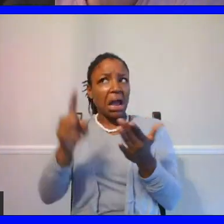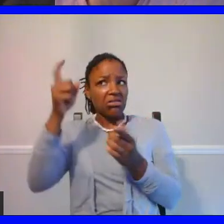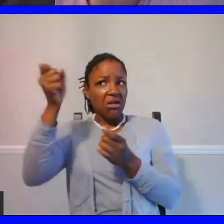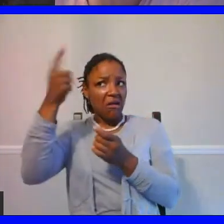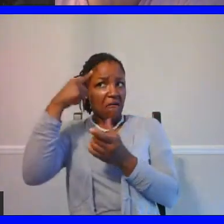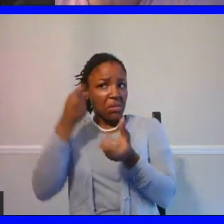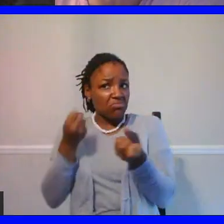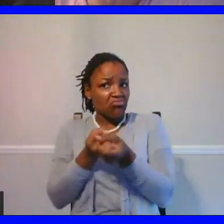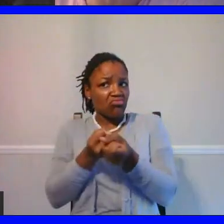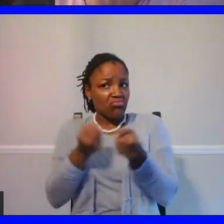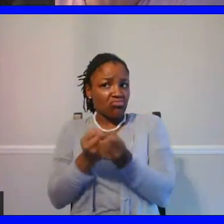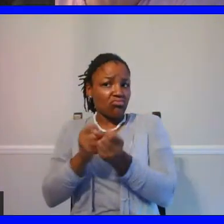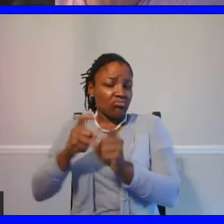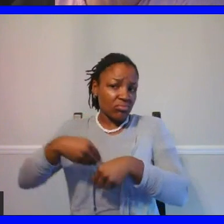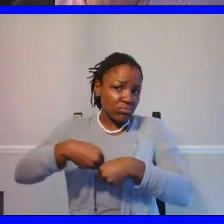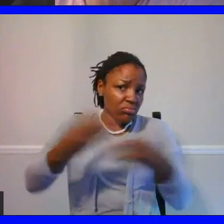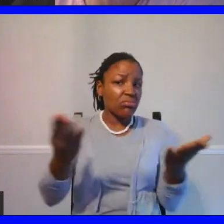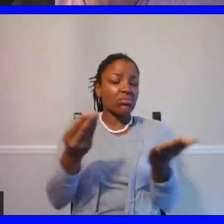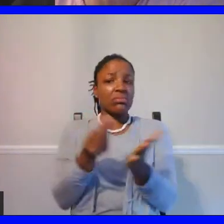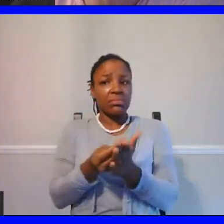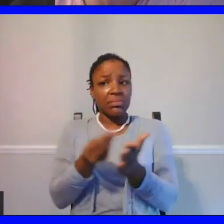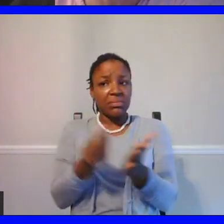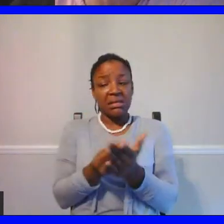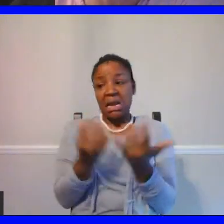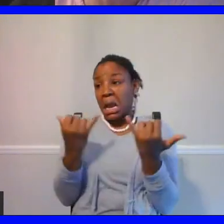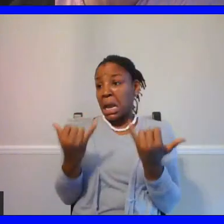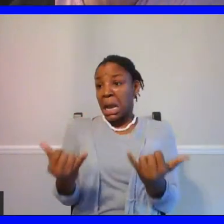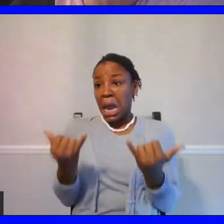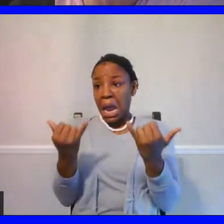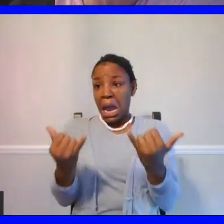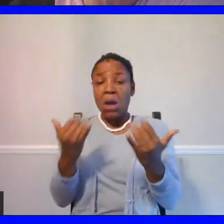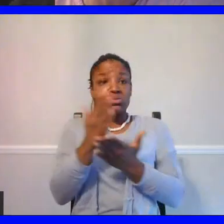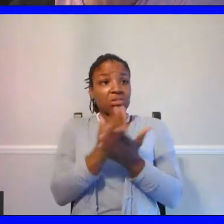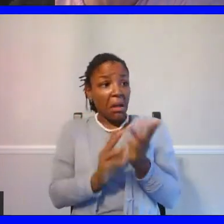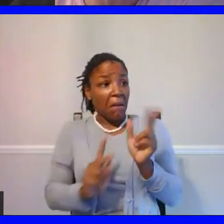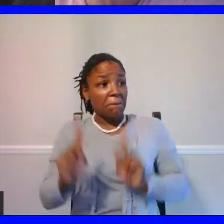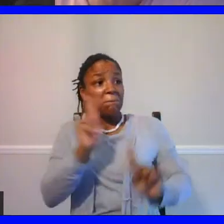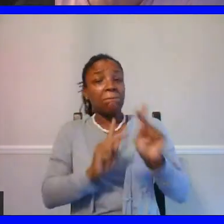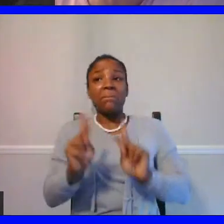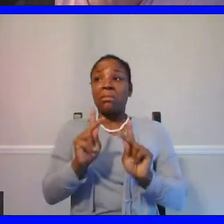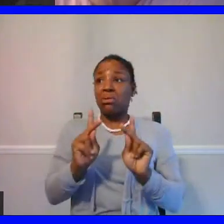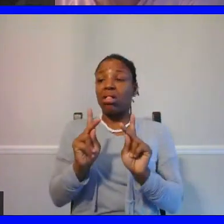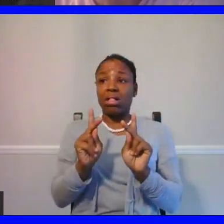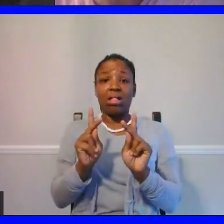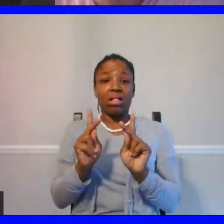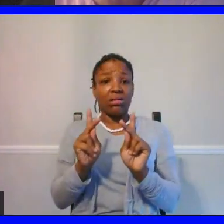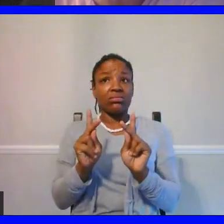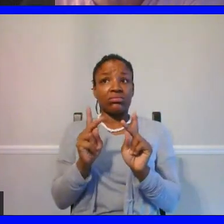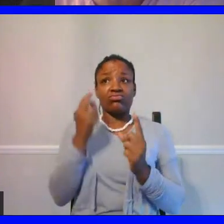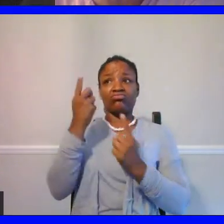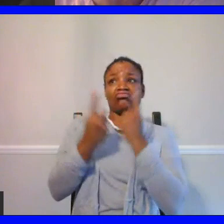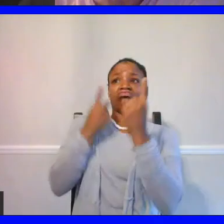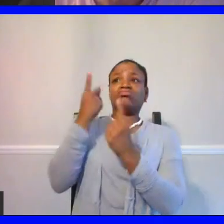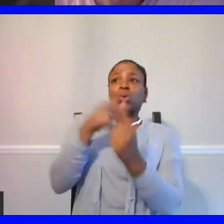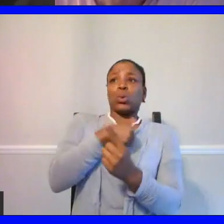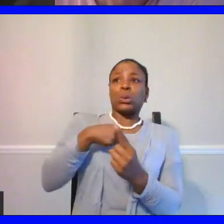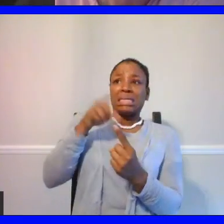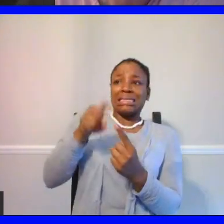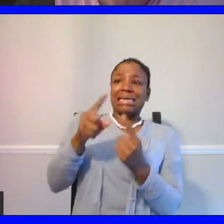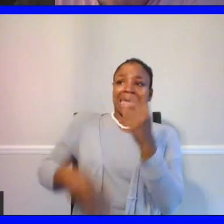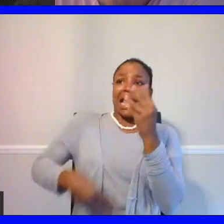And some are kind of resurrecting that idea today, you know, as a response to what's happening. Like, we need another WPA. In